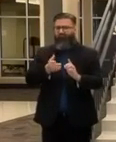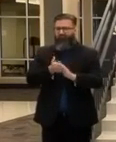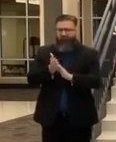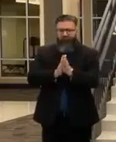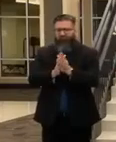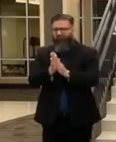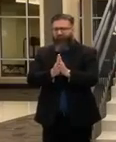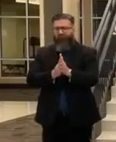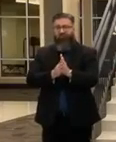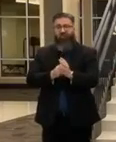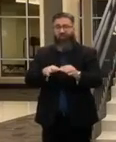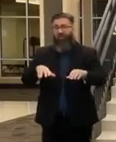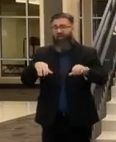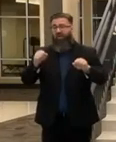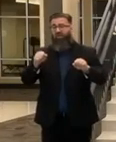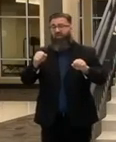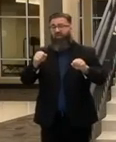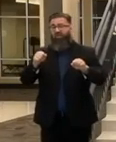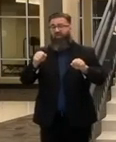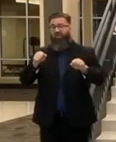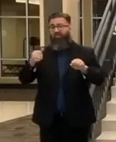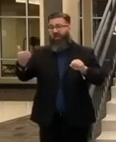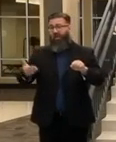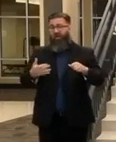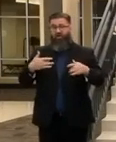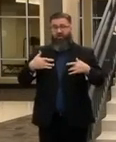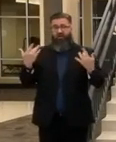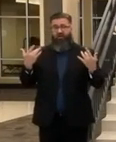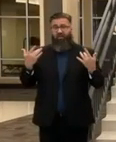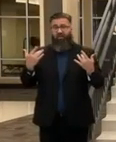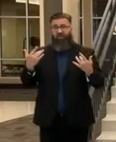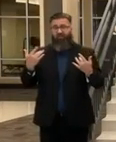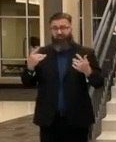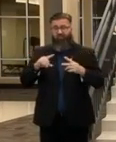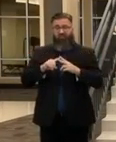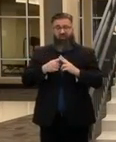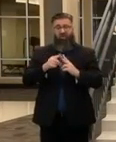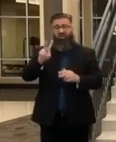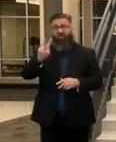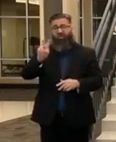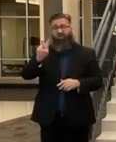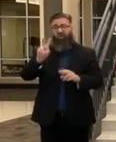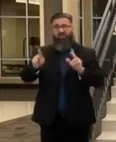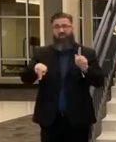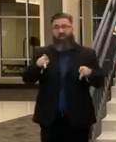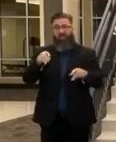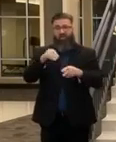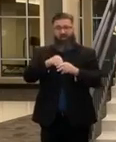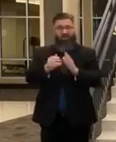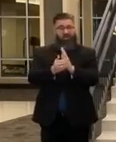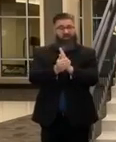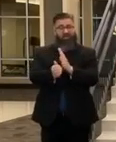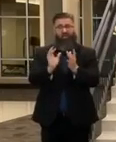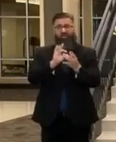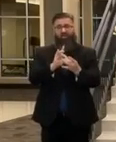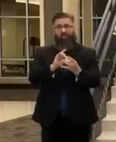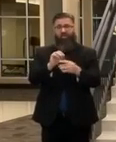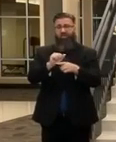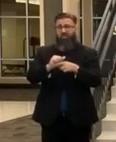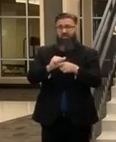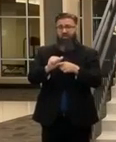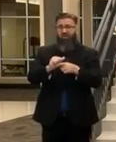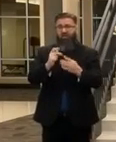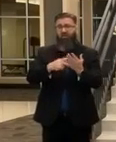enrolled more than 200 people in skill-based training programs. And they provided our seniors with rides to